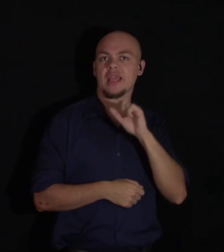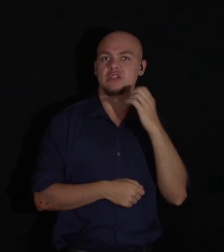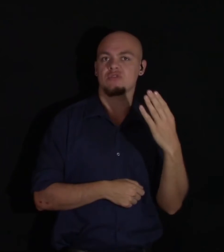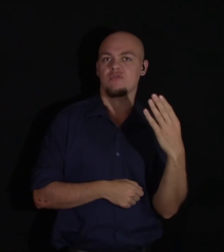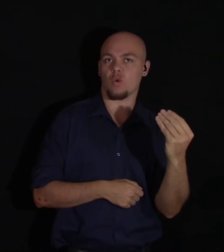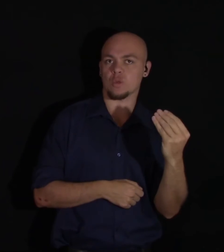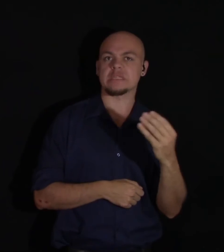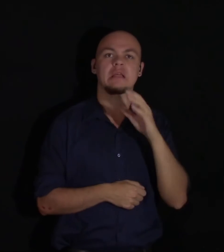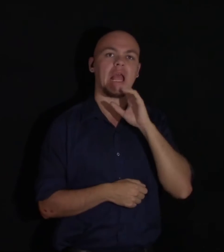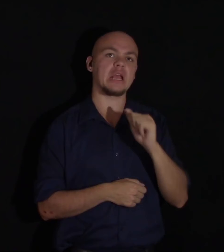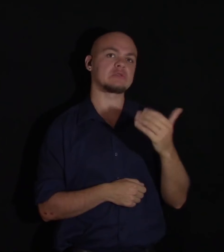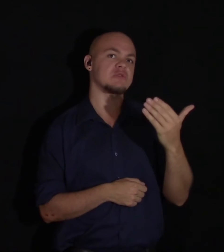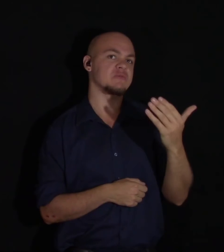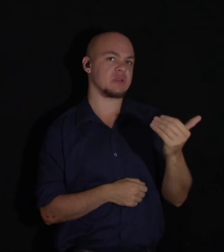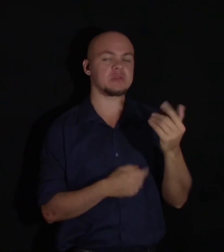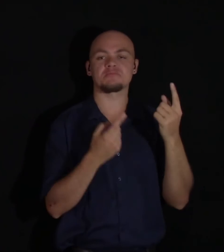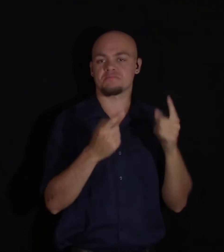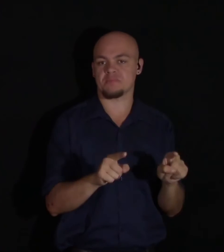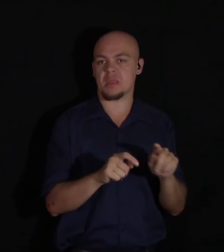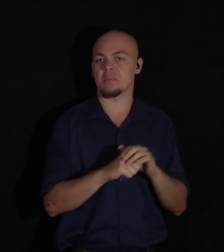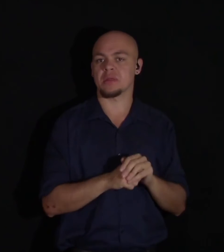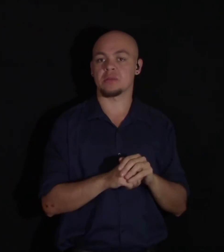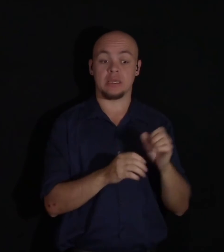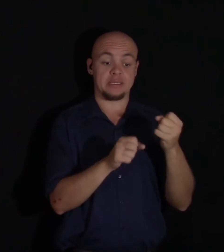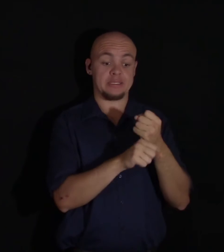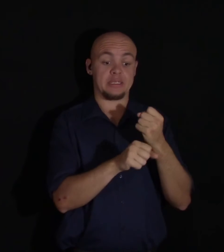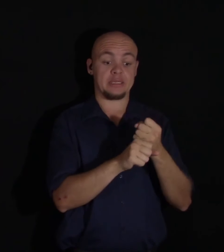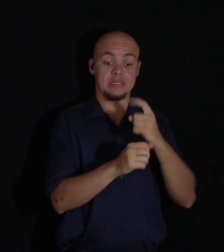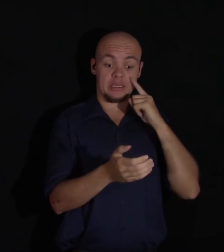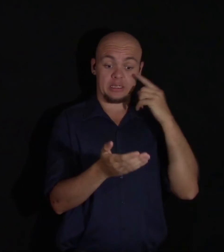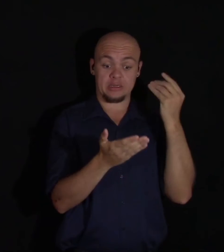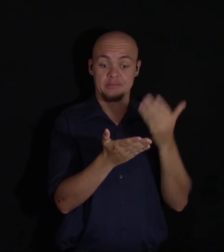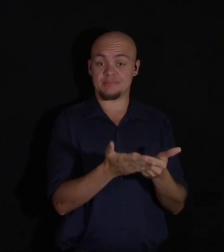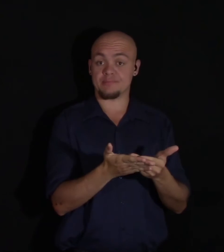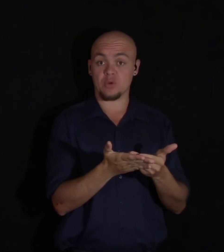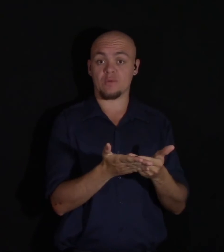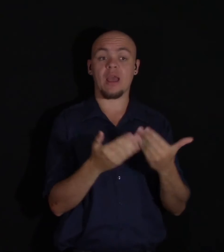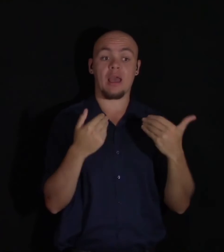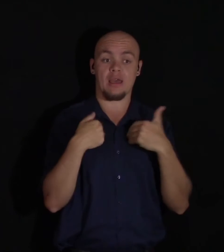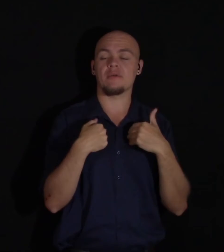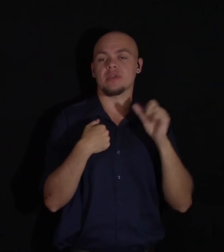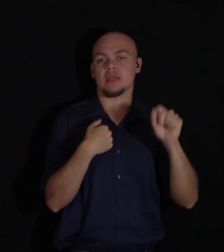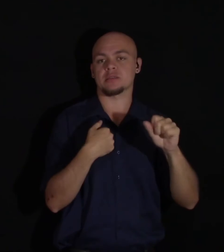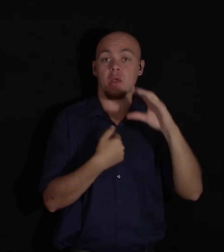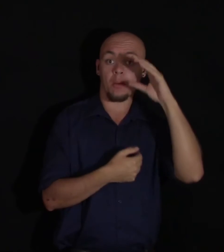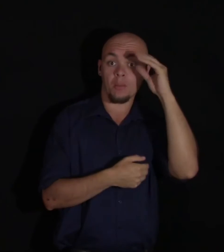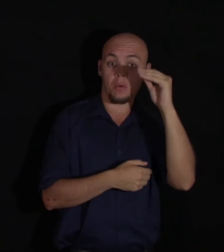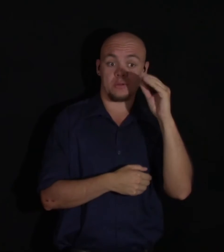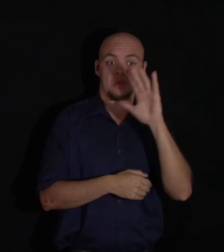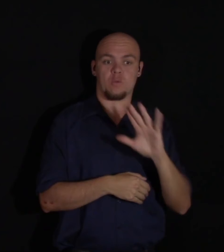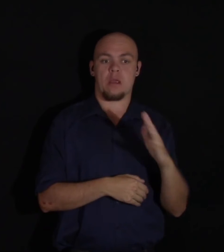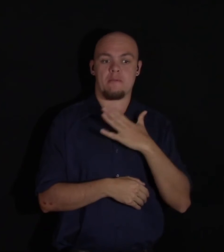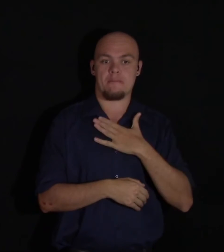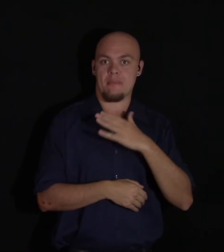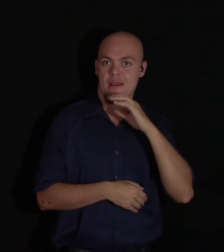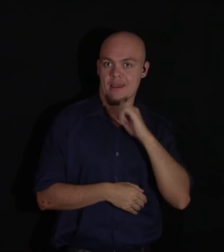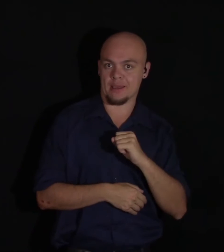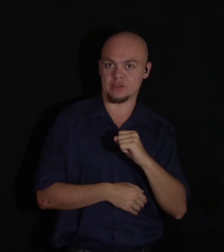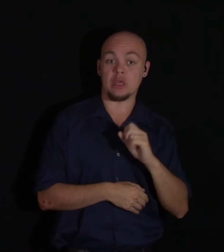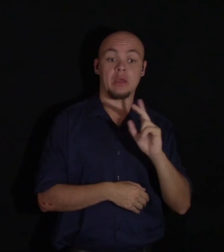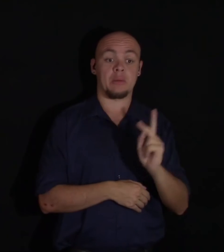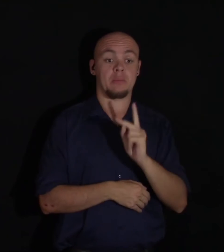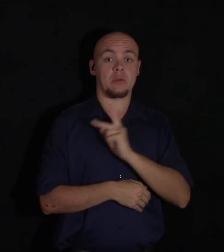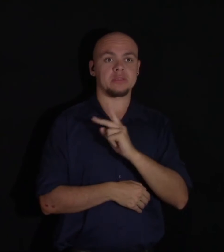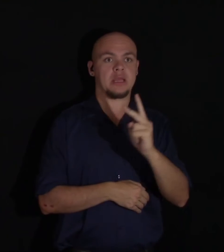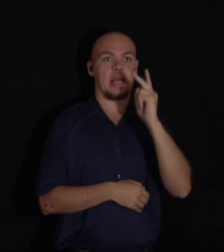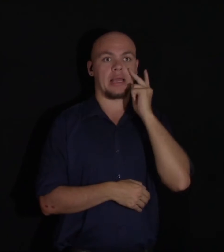or 15. And it's not just statistical data that shows this, because you see, those are boys around my age, and I personally see